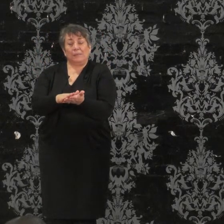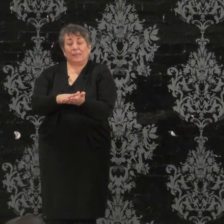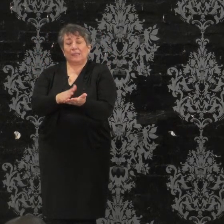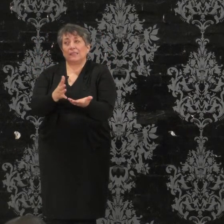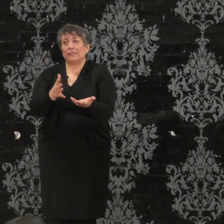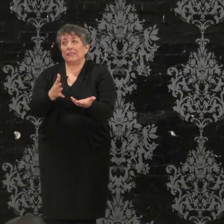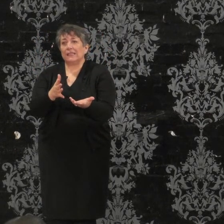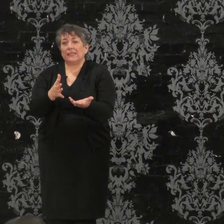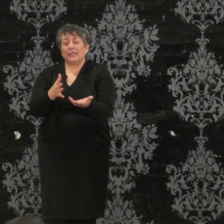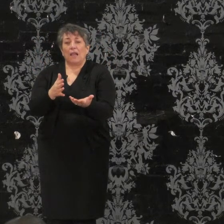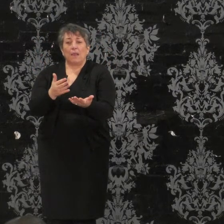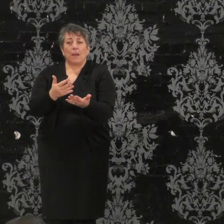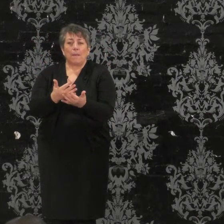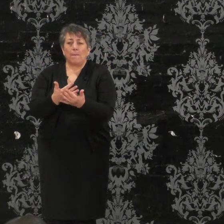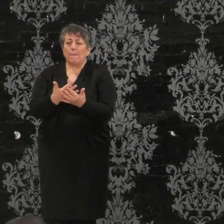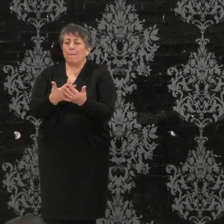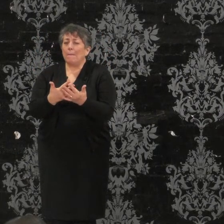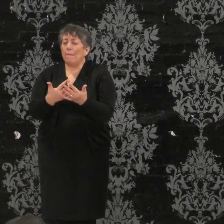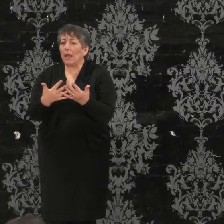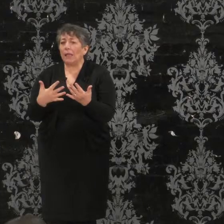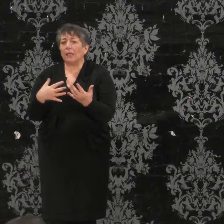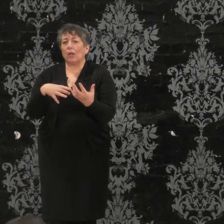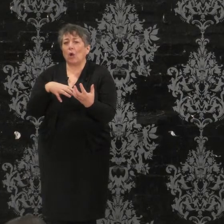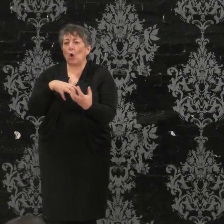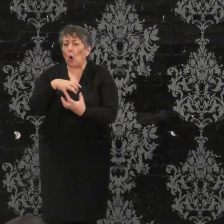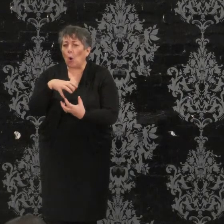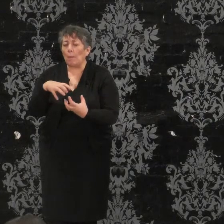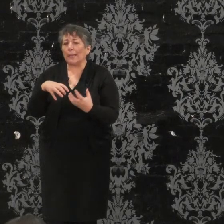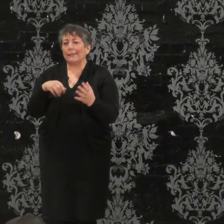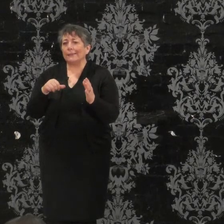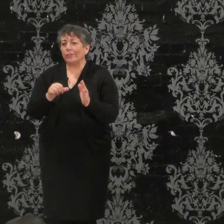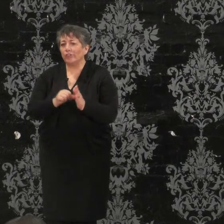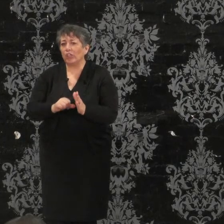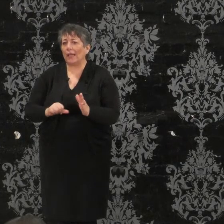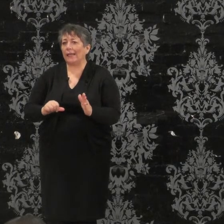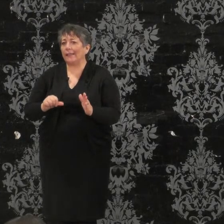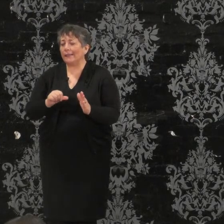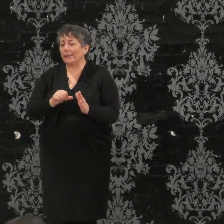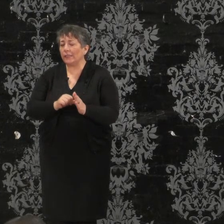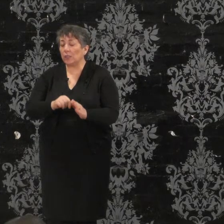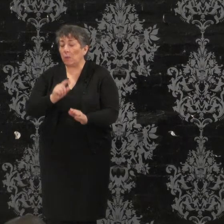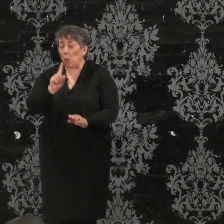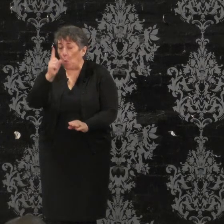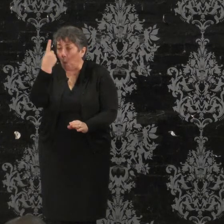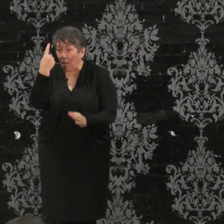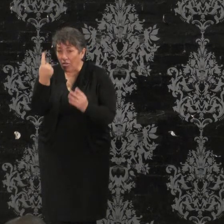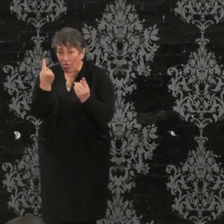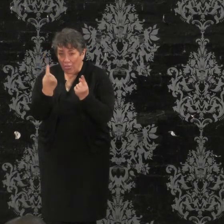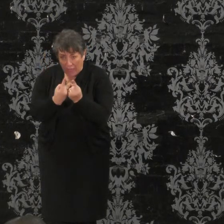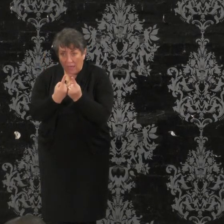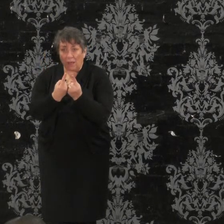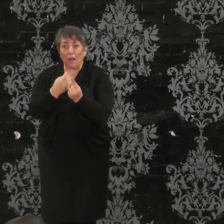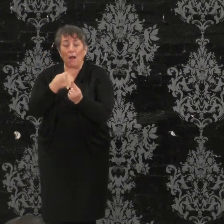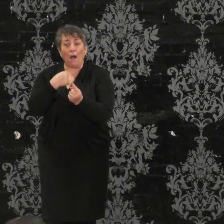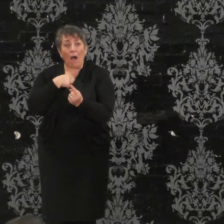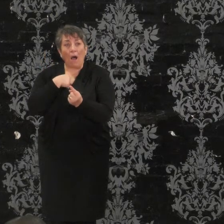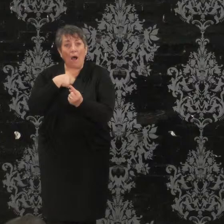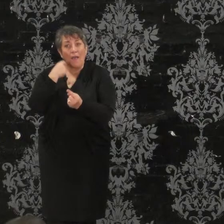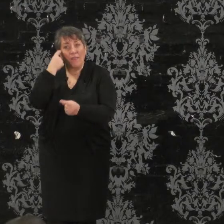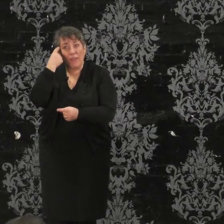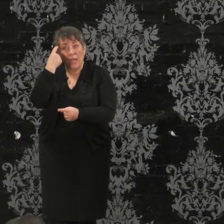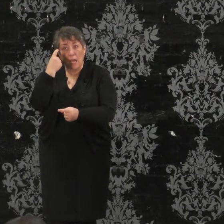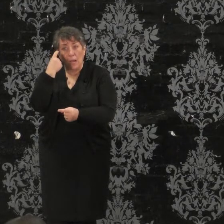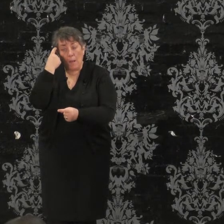complicated challenges. But the issue that keeps me up most at night is the